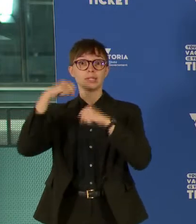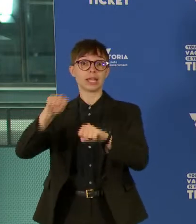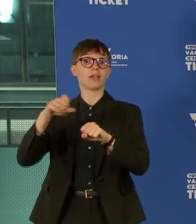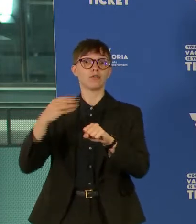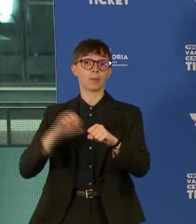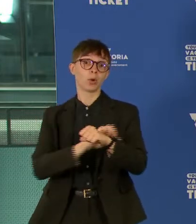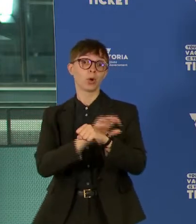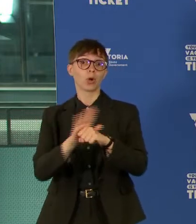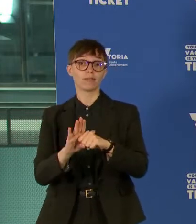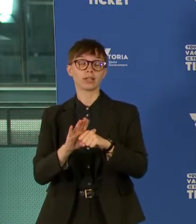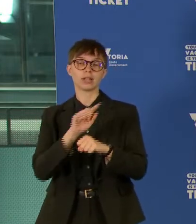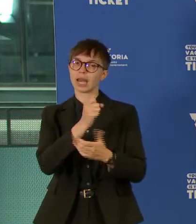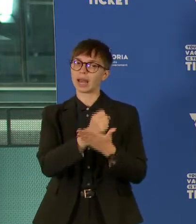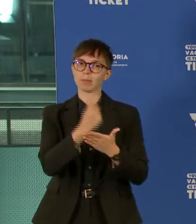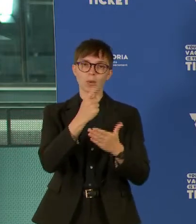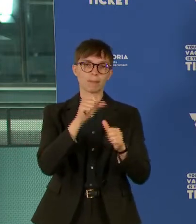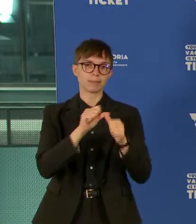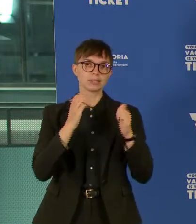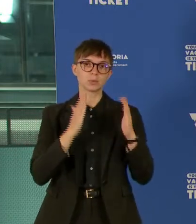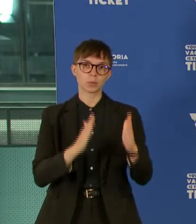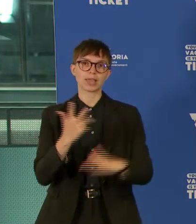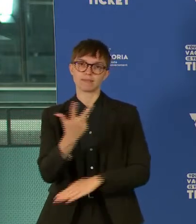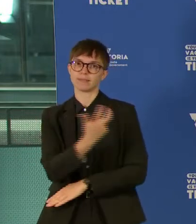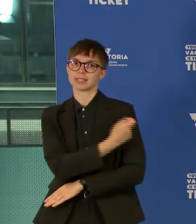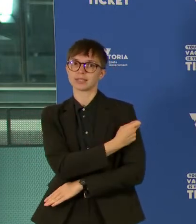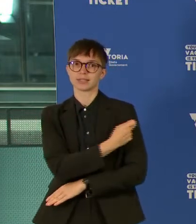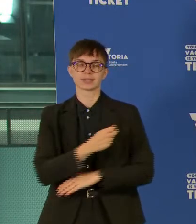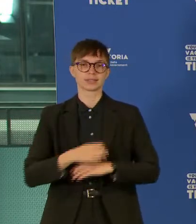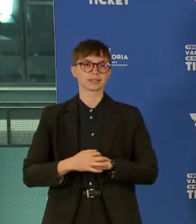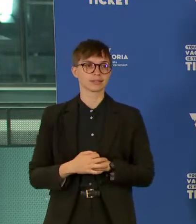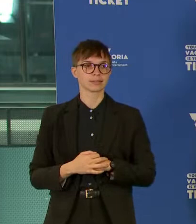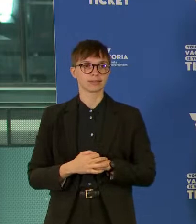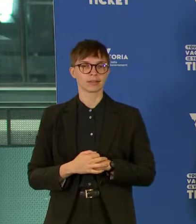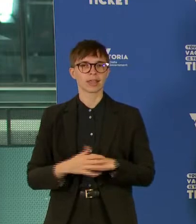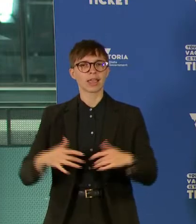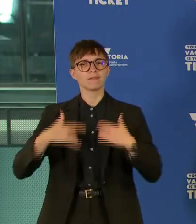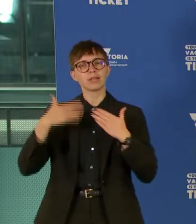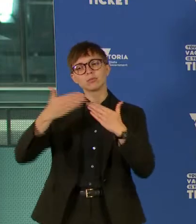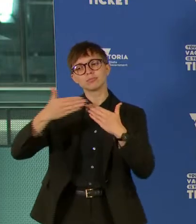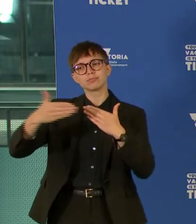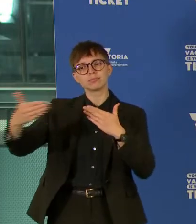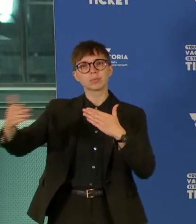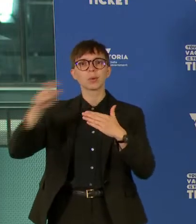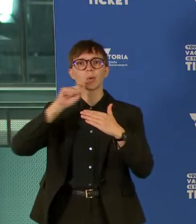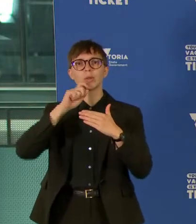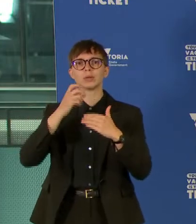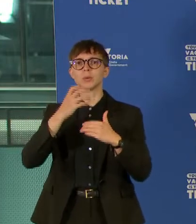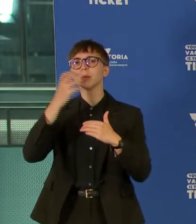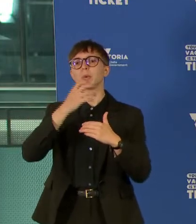health system getting through what will still most likely be a challenging winter.